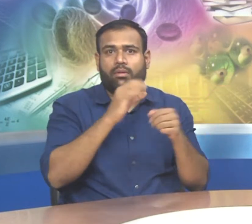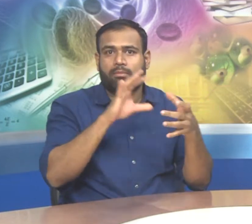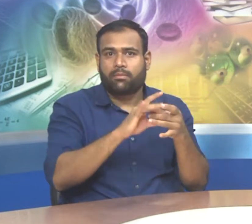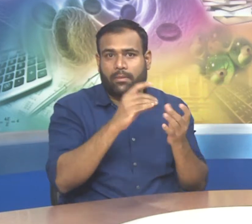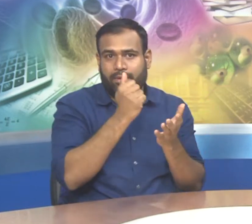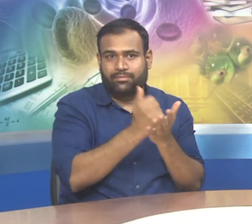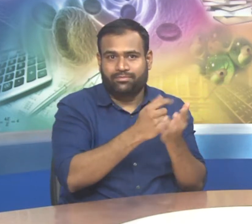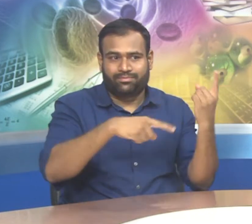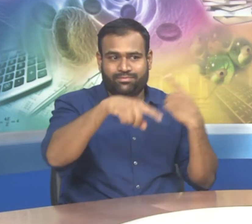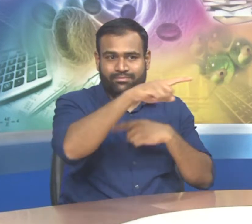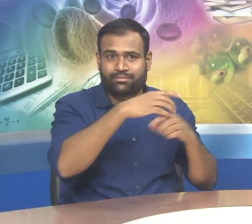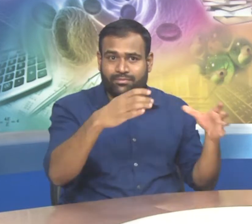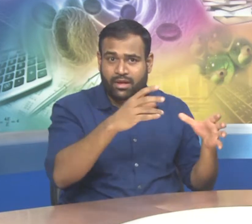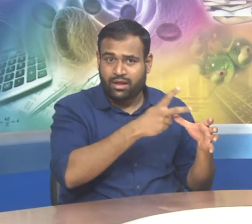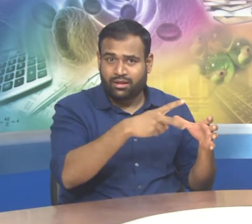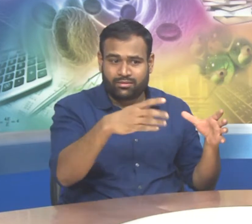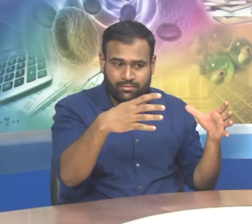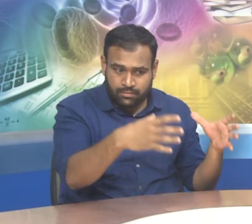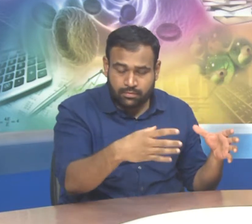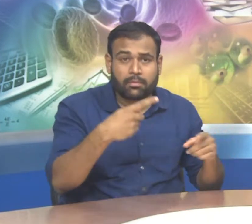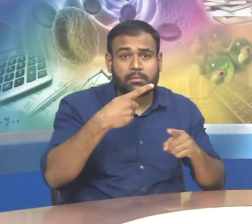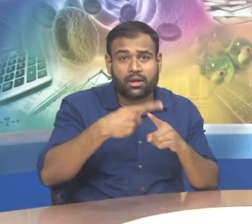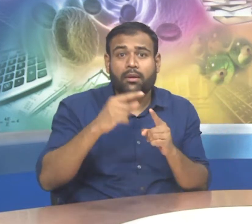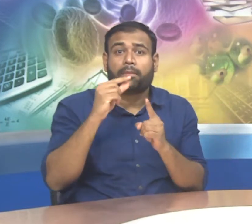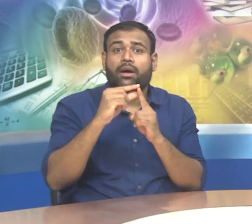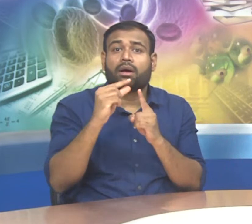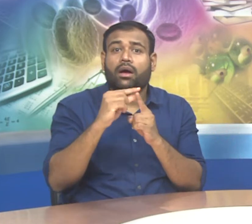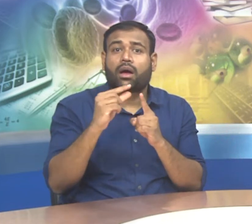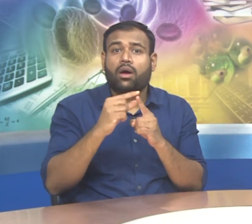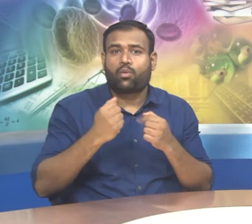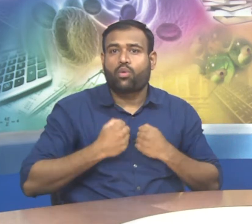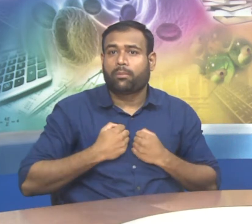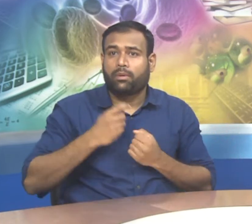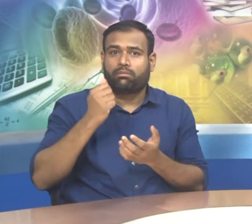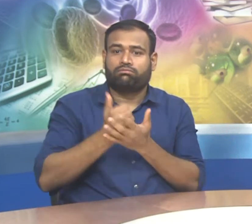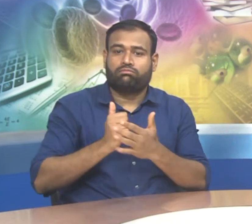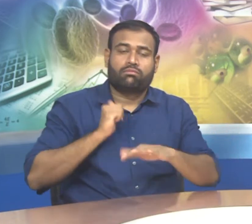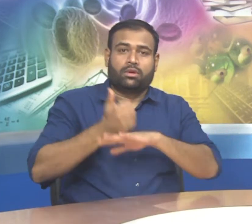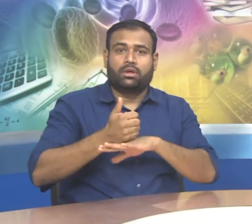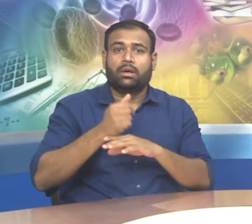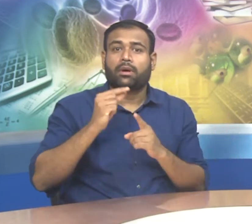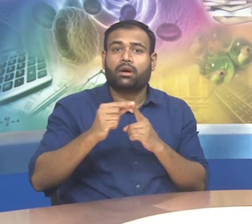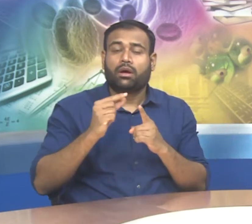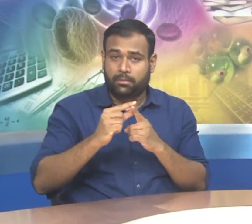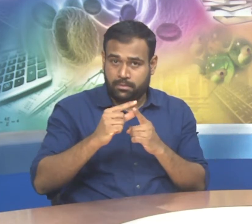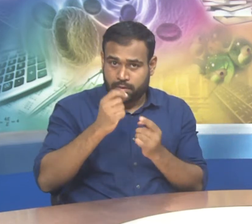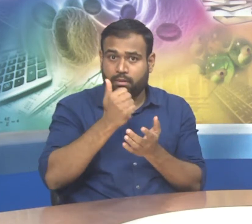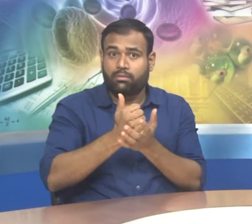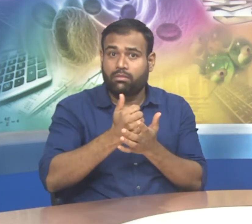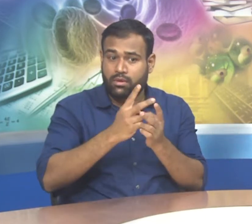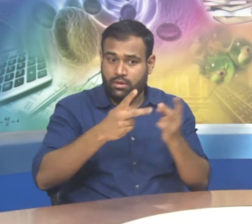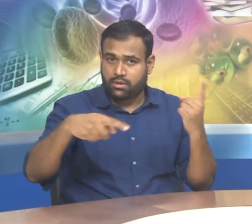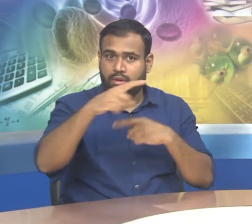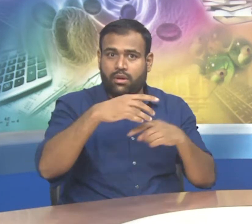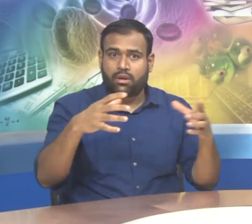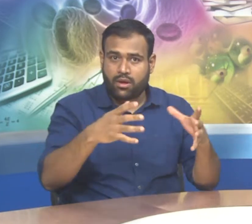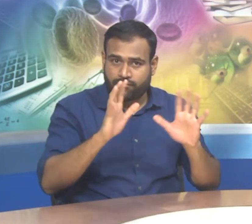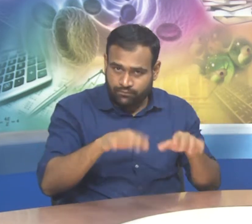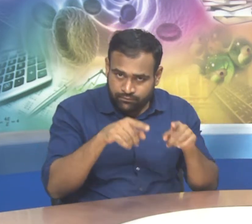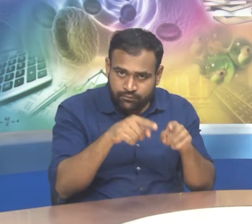commercial banks. Basically, there are three types of commercial banks. The first one